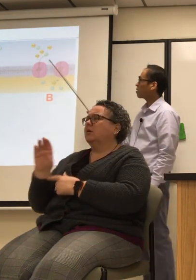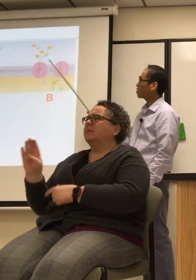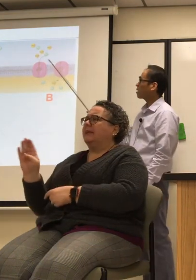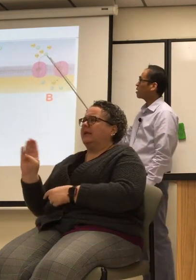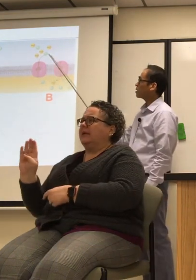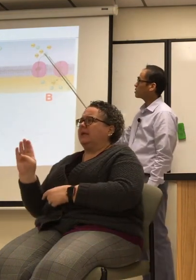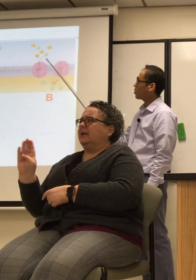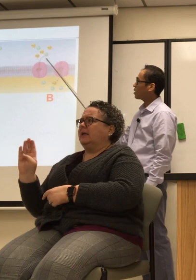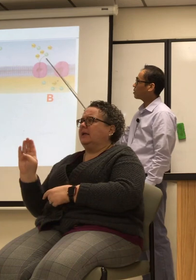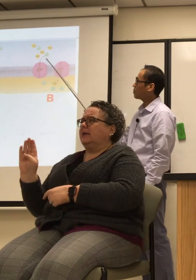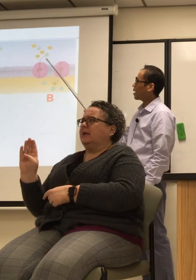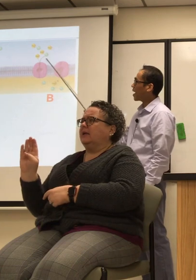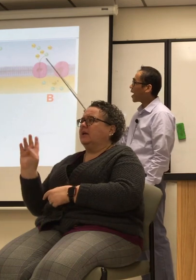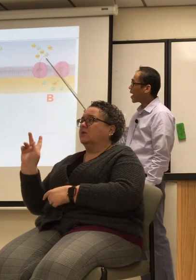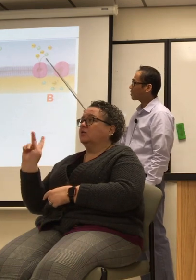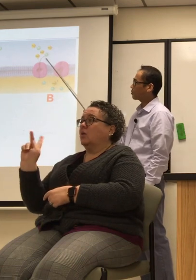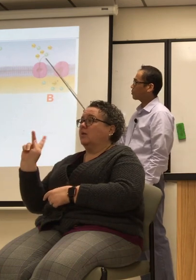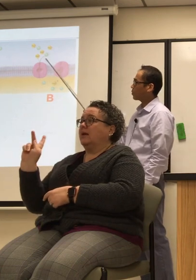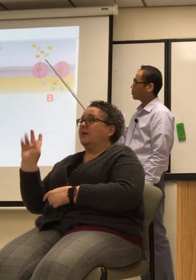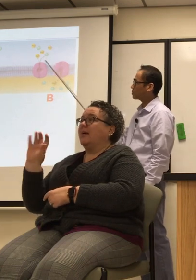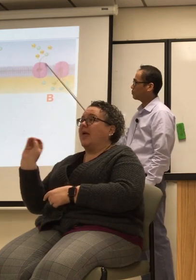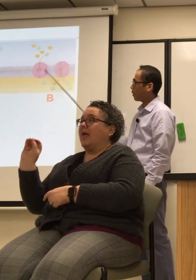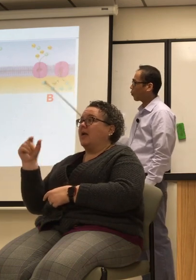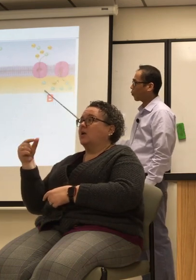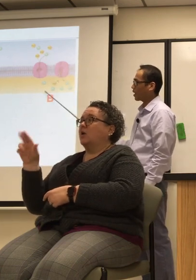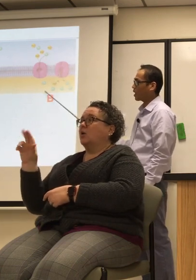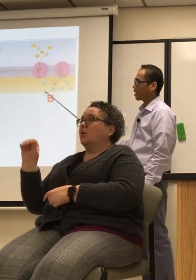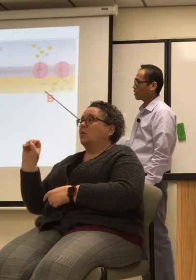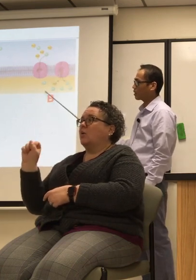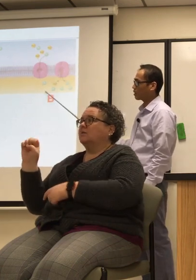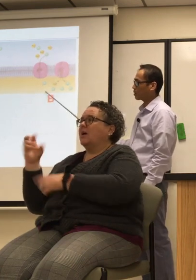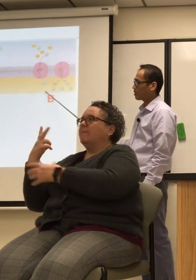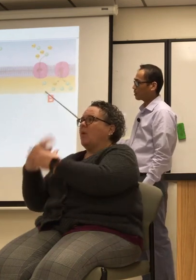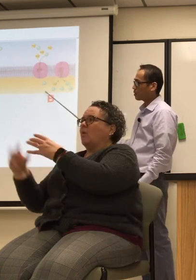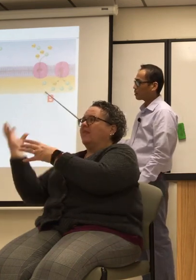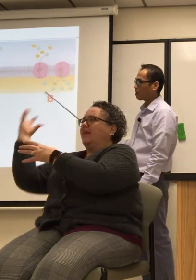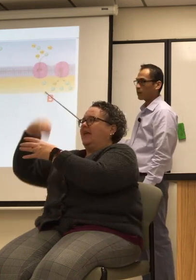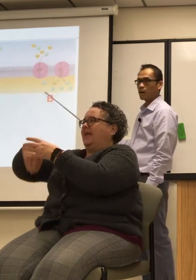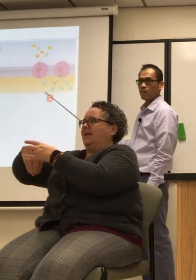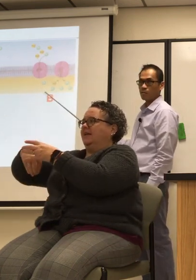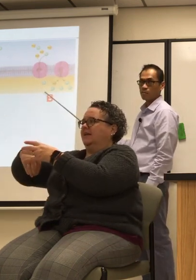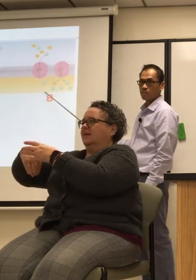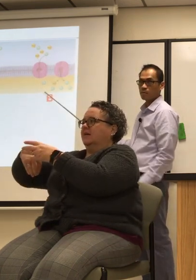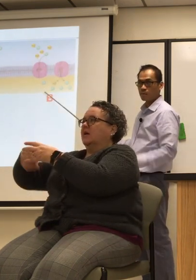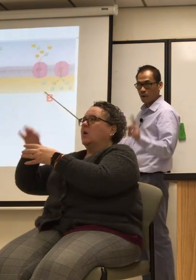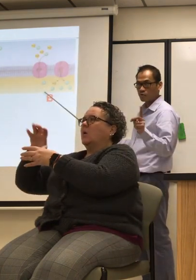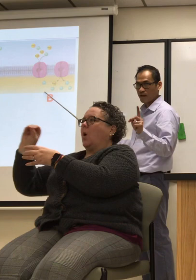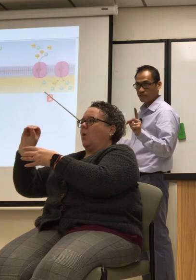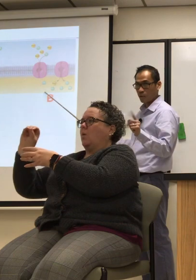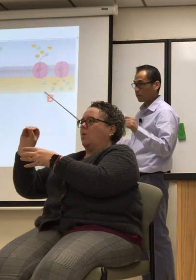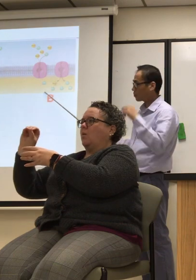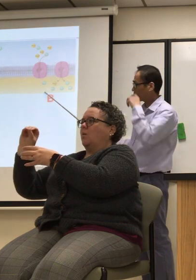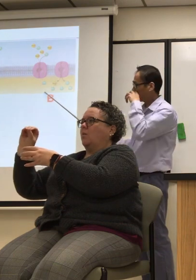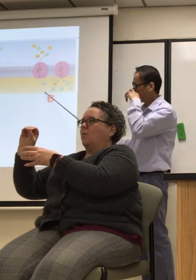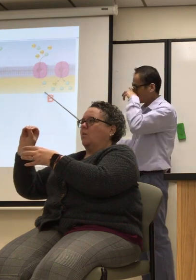for here? Sodium and glucose both went in. Call it